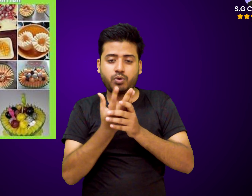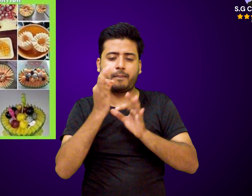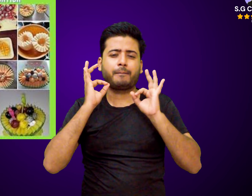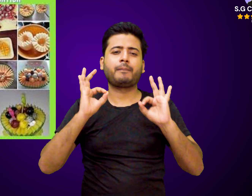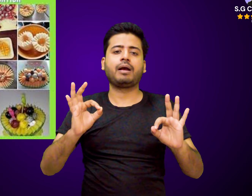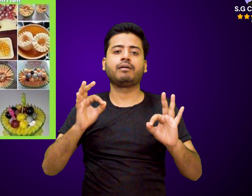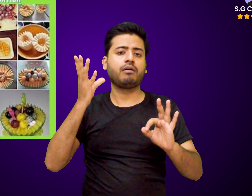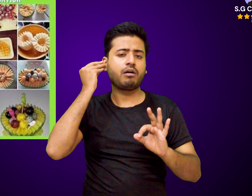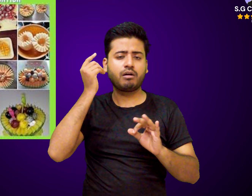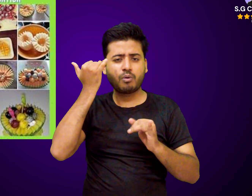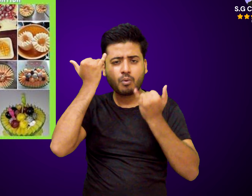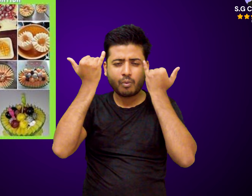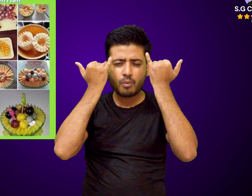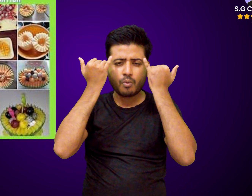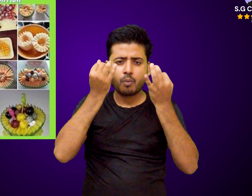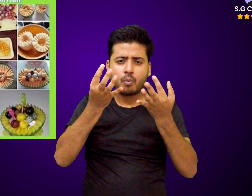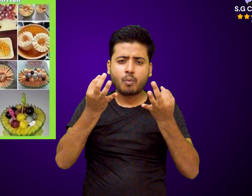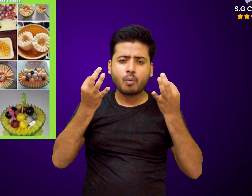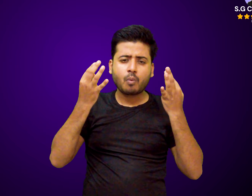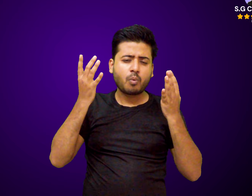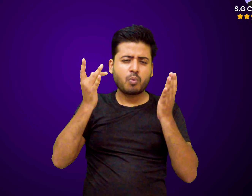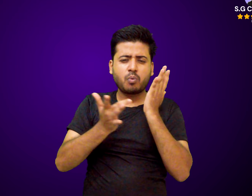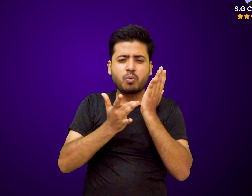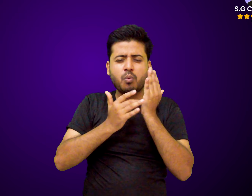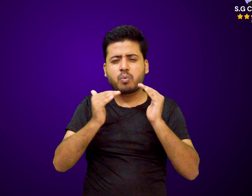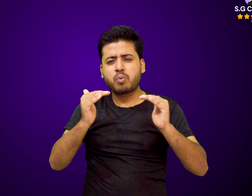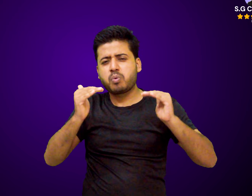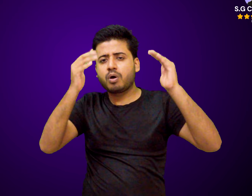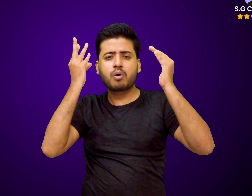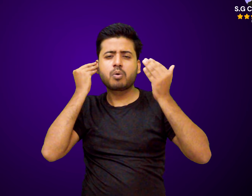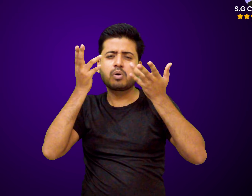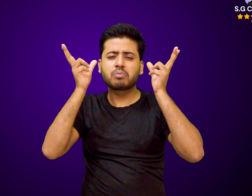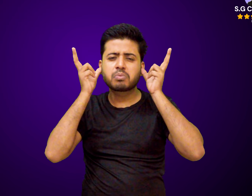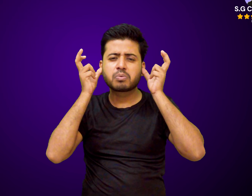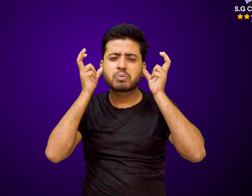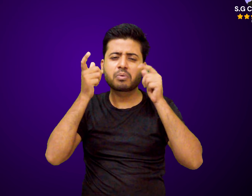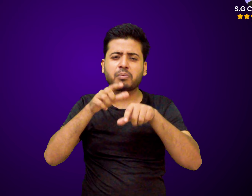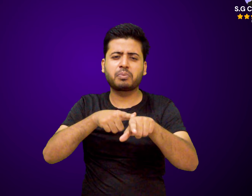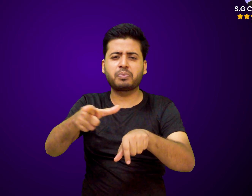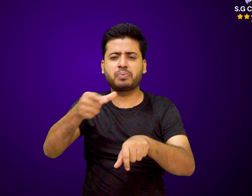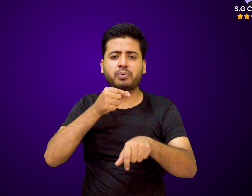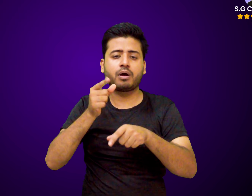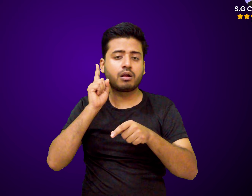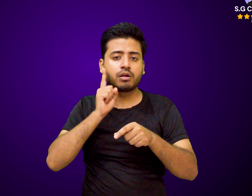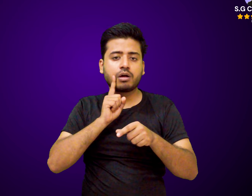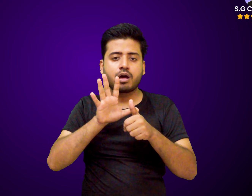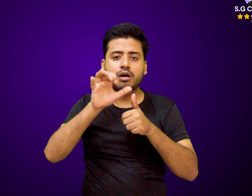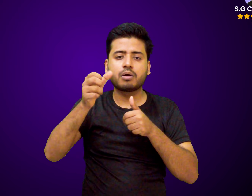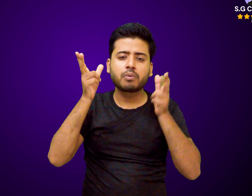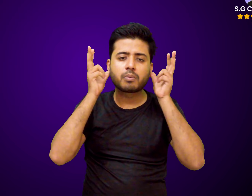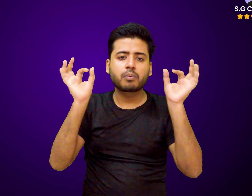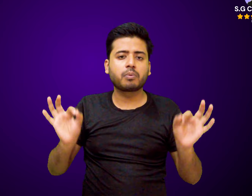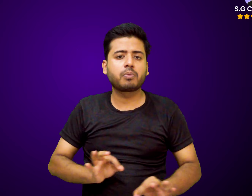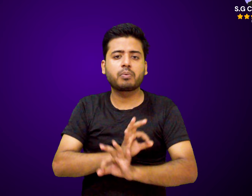days. Curry or stir fry. The rind's mild taste and texture, similar to cooked summer squash, make it an ideal